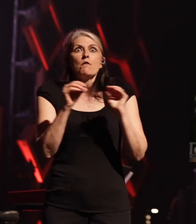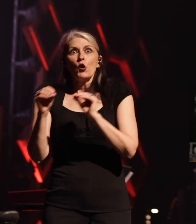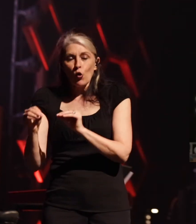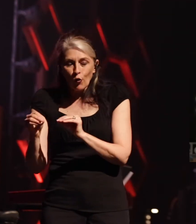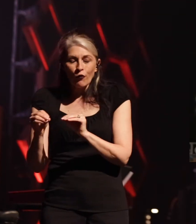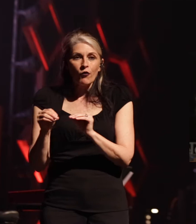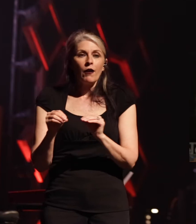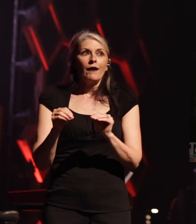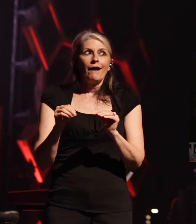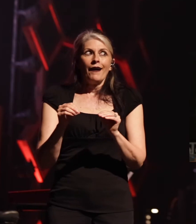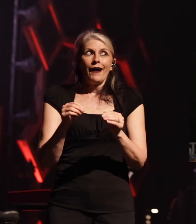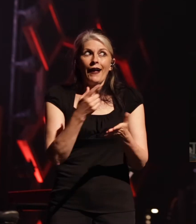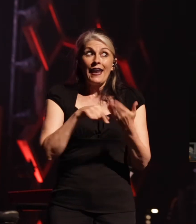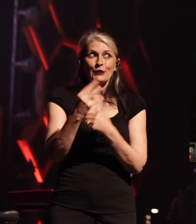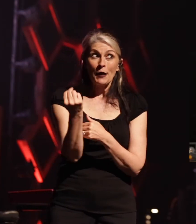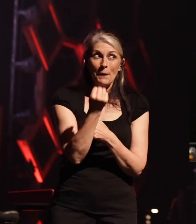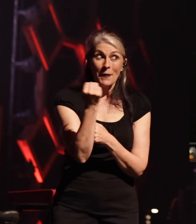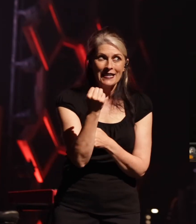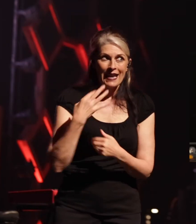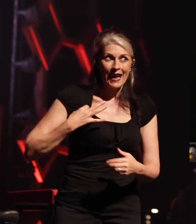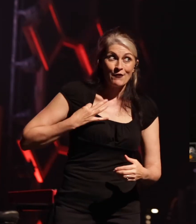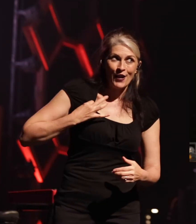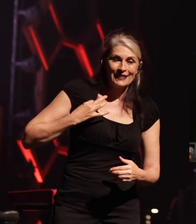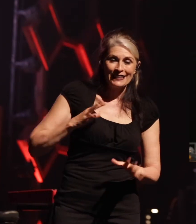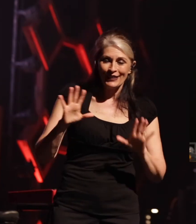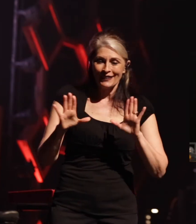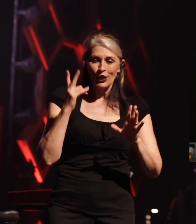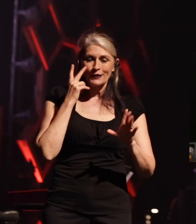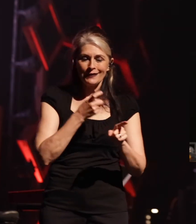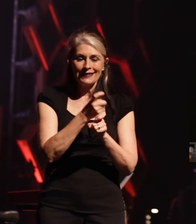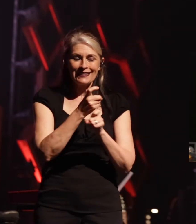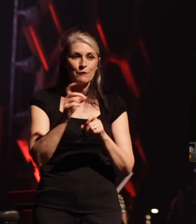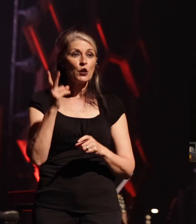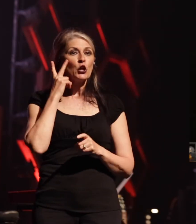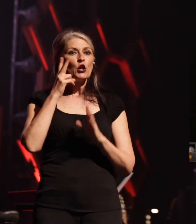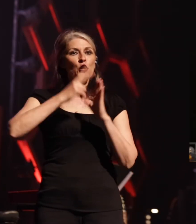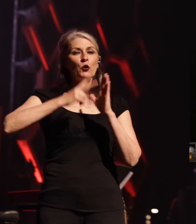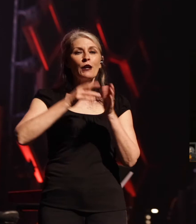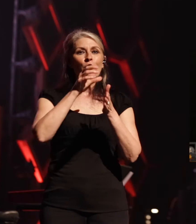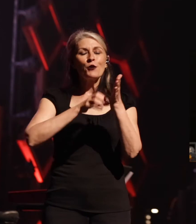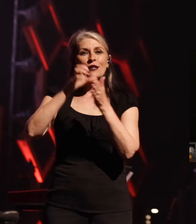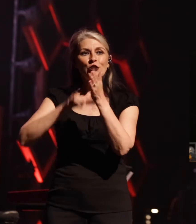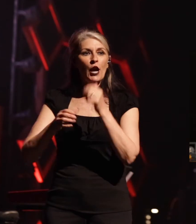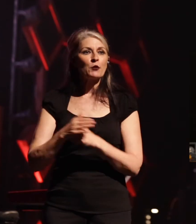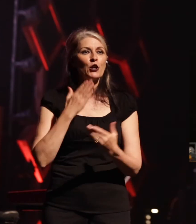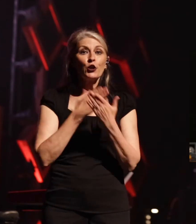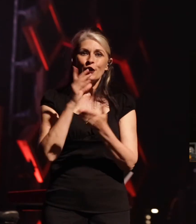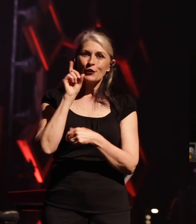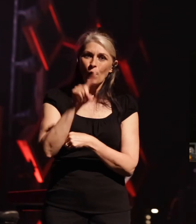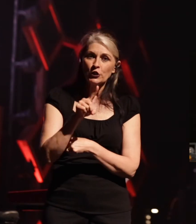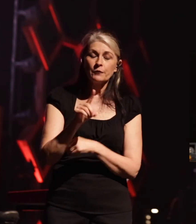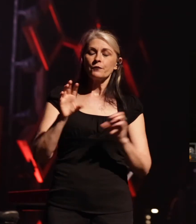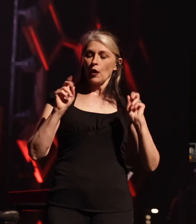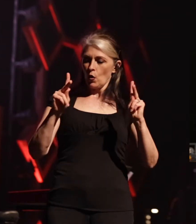read chapter 35 through 40 first. So here's the big thing. When you read through these chapters, a good question to ask is, okay, why